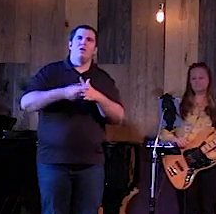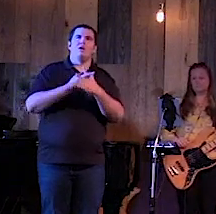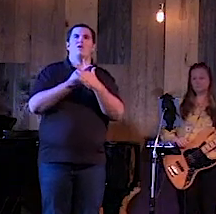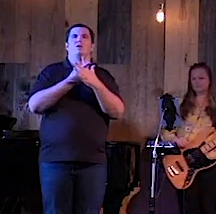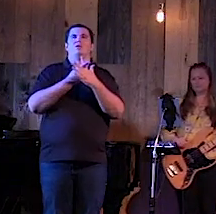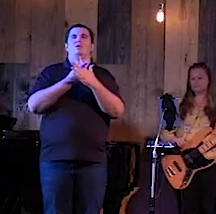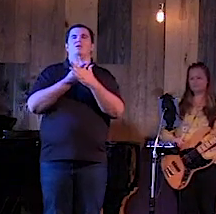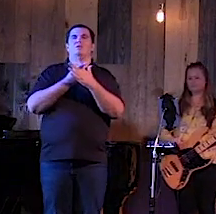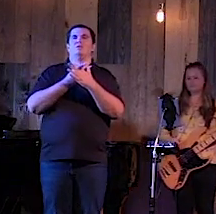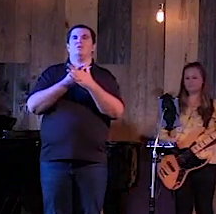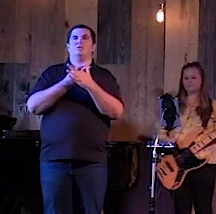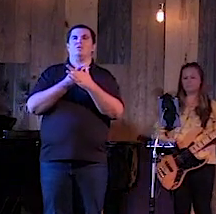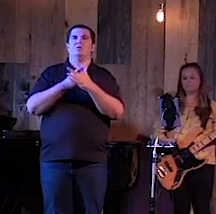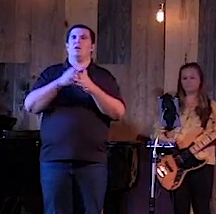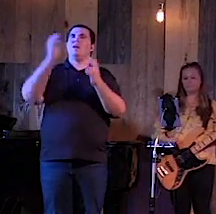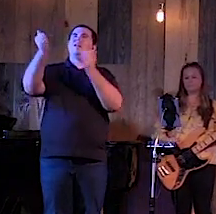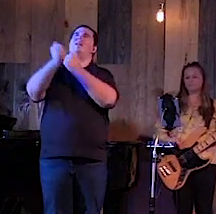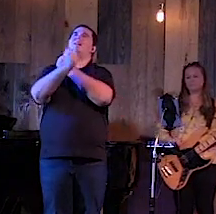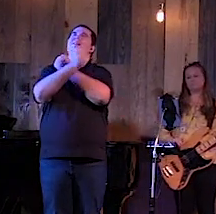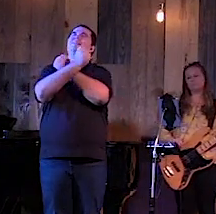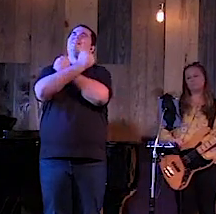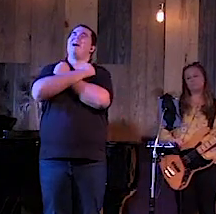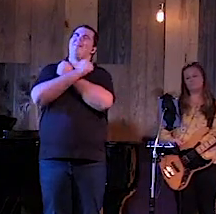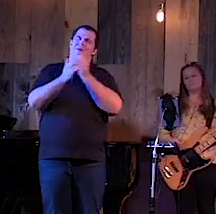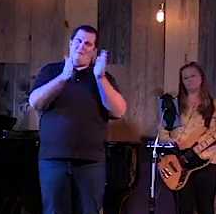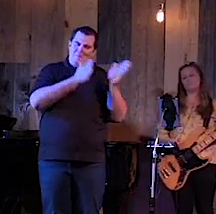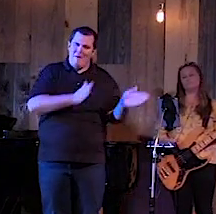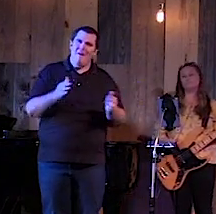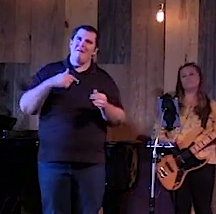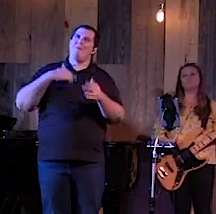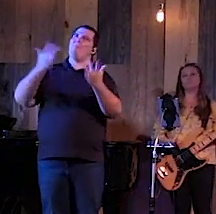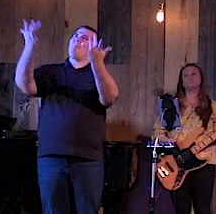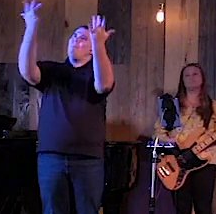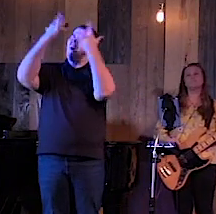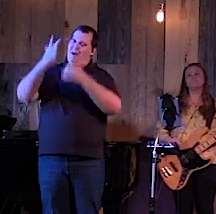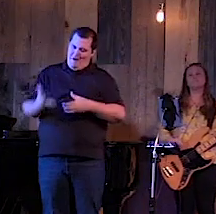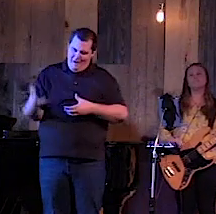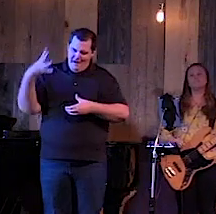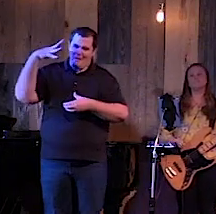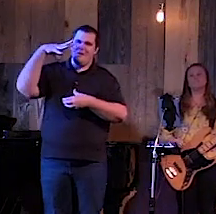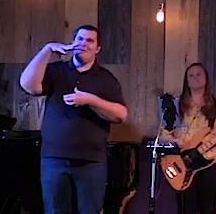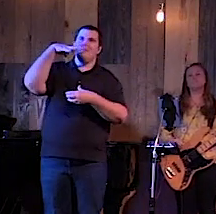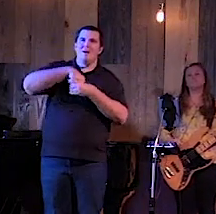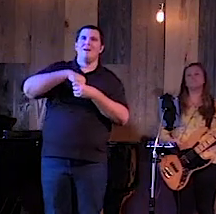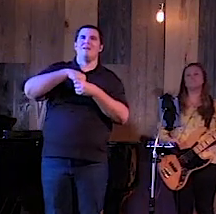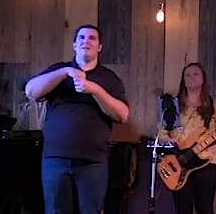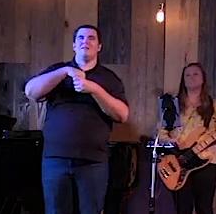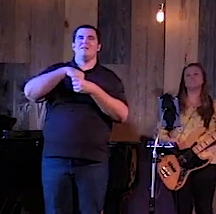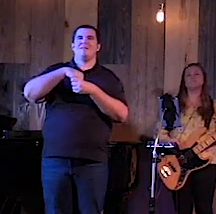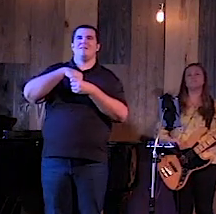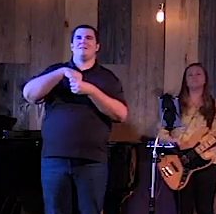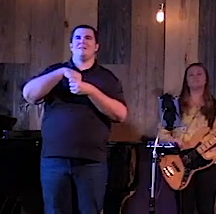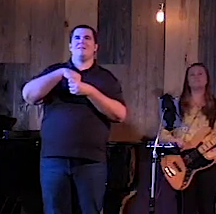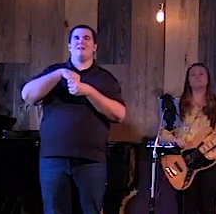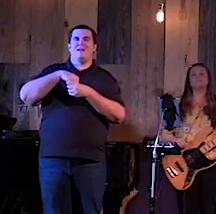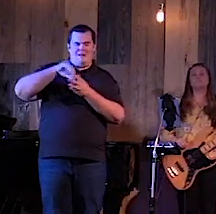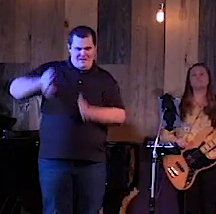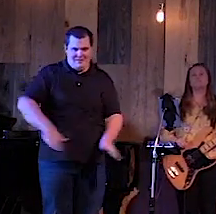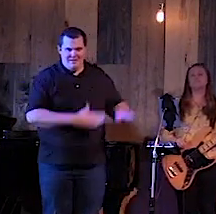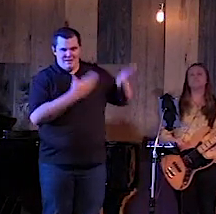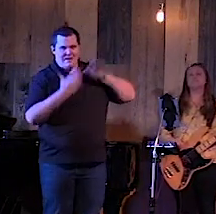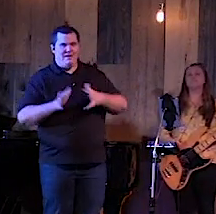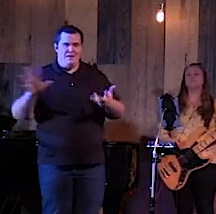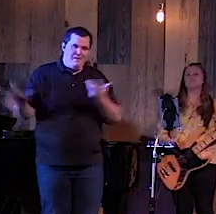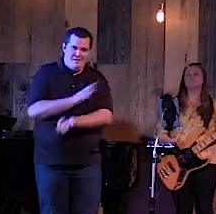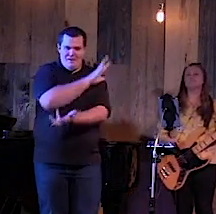begin. Your love made a way to let mercy. mercy come in.